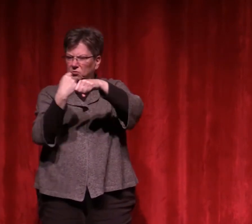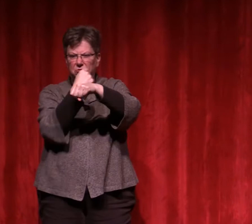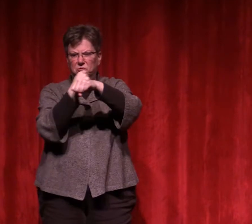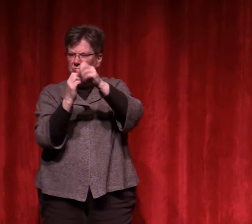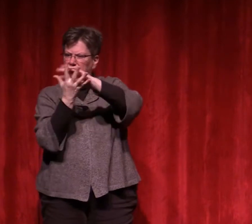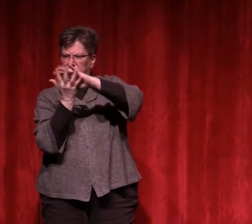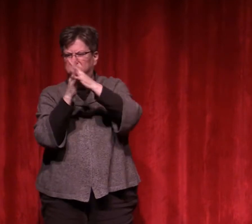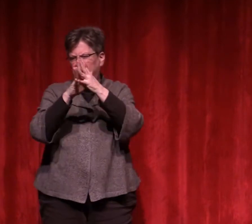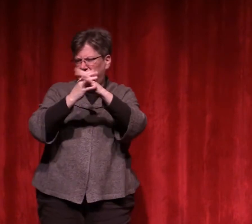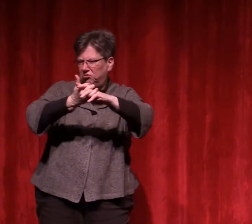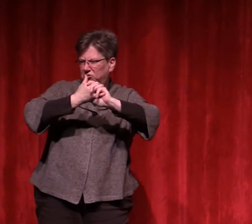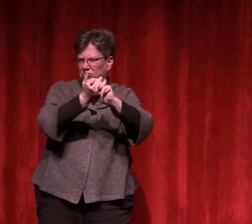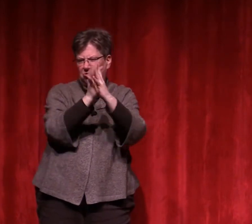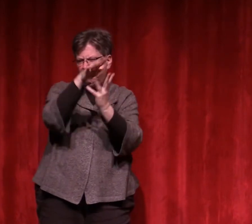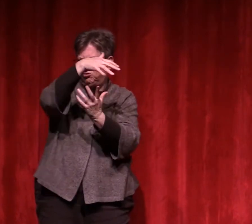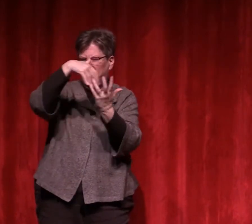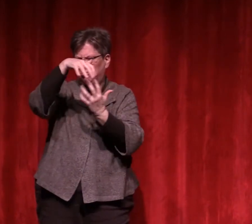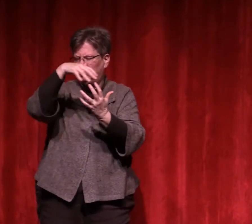see the art of it.